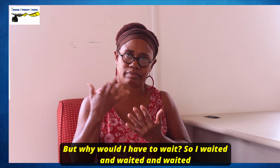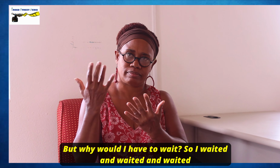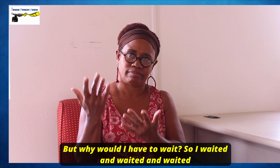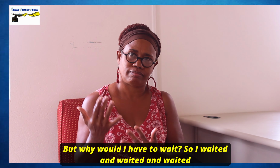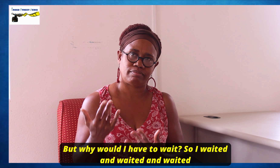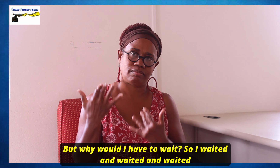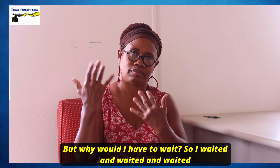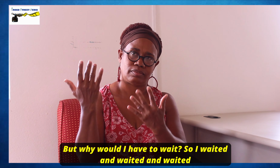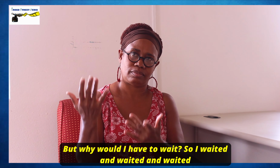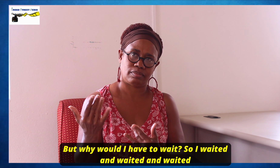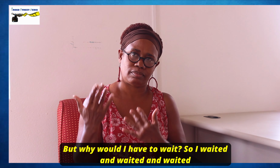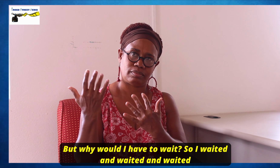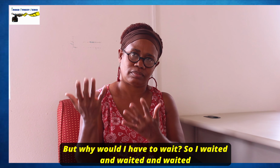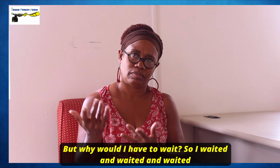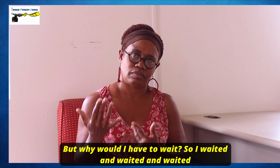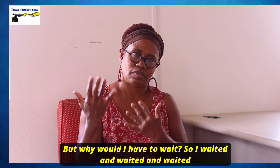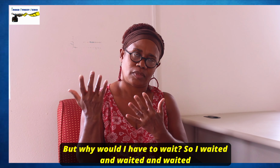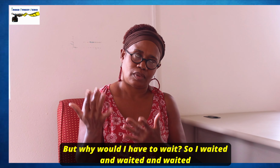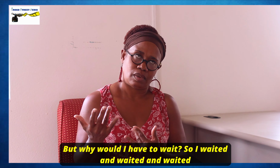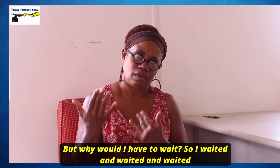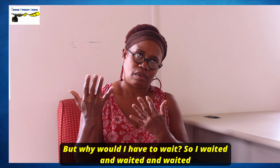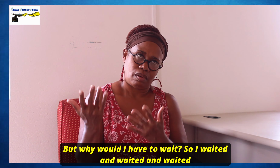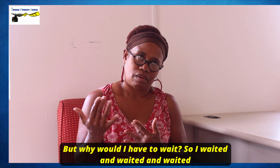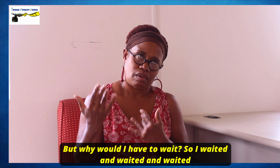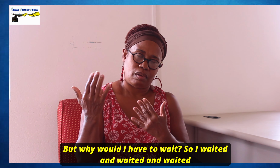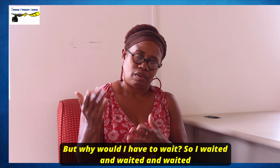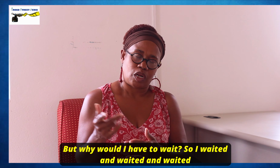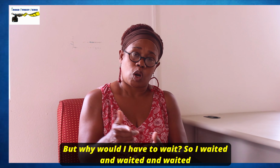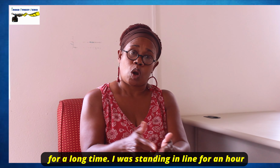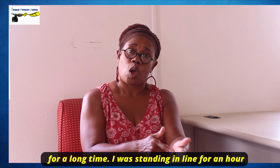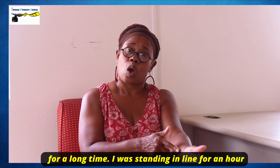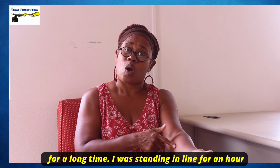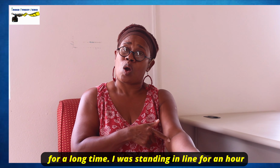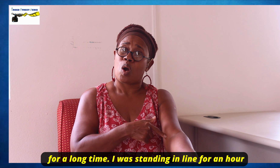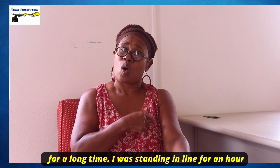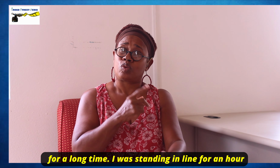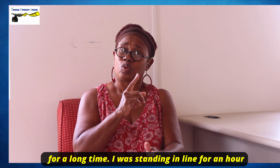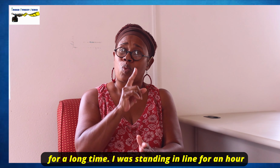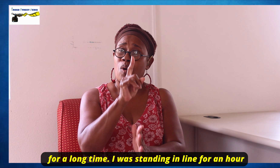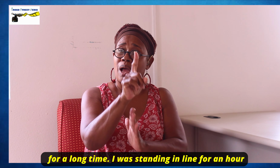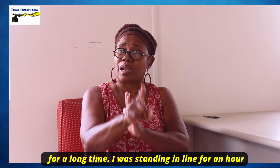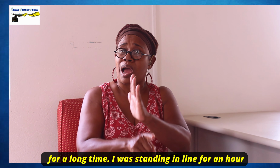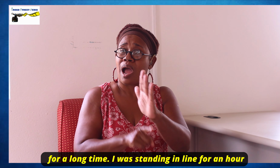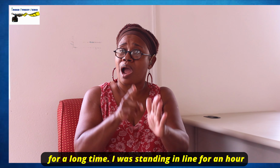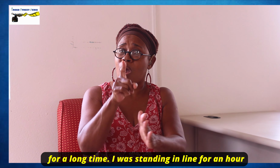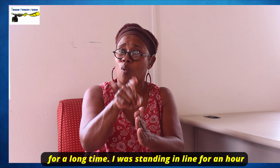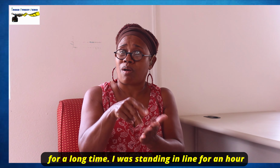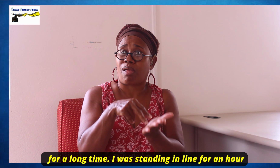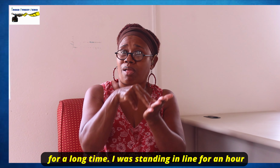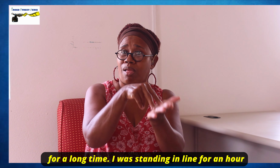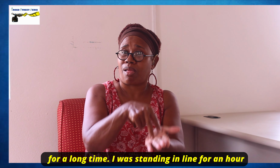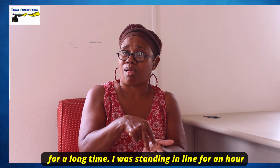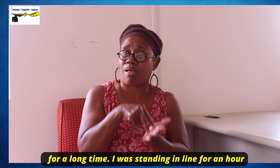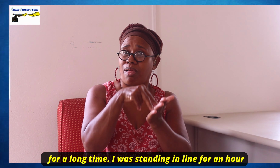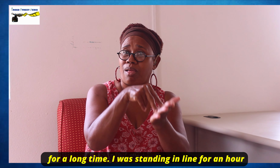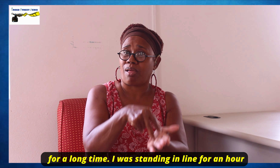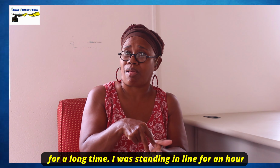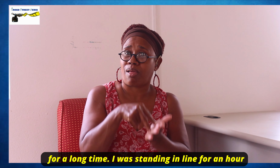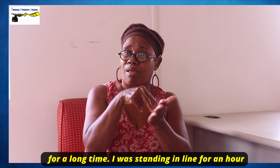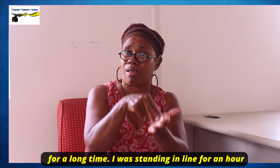wait? So I waited and waited and waited for a long time. I was standing in line for an hour.